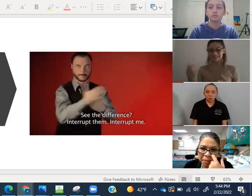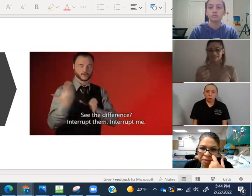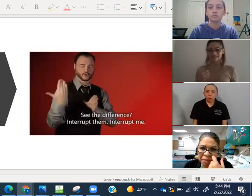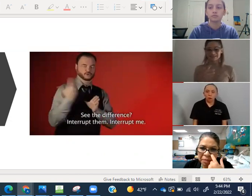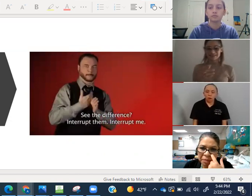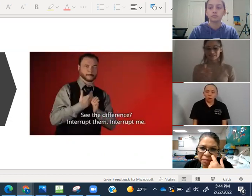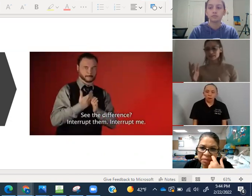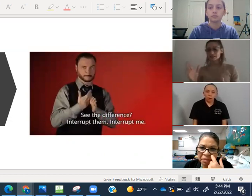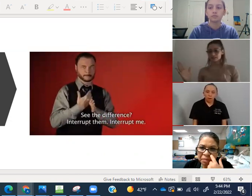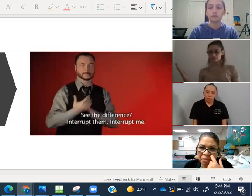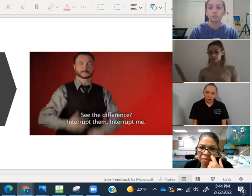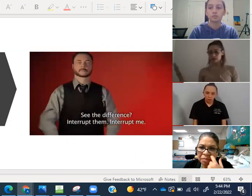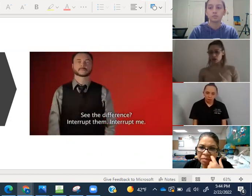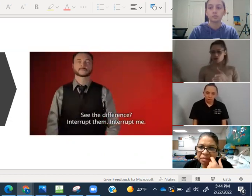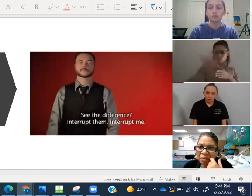So